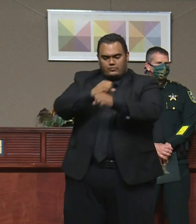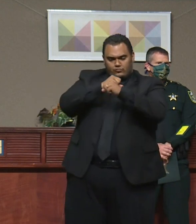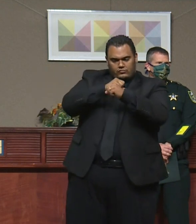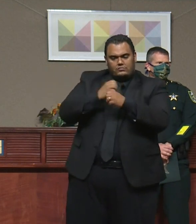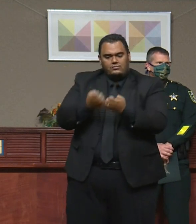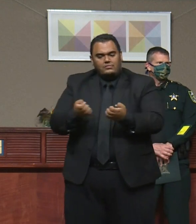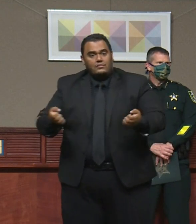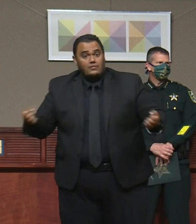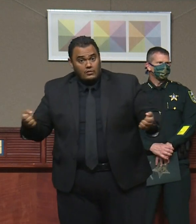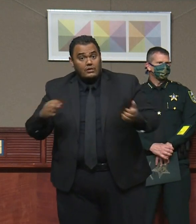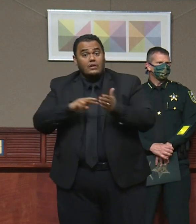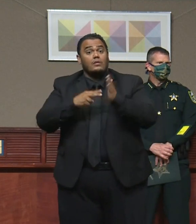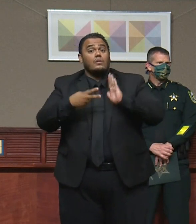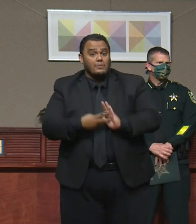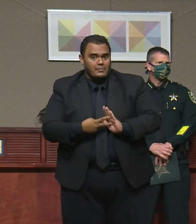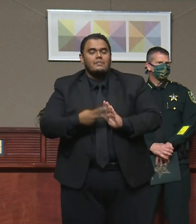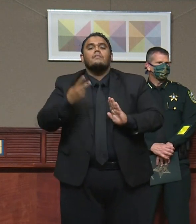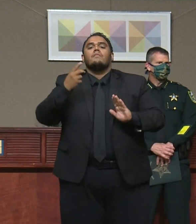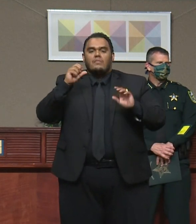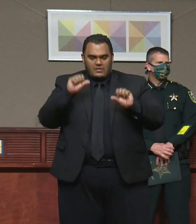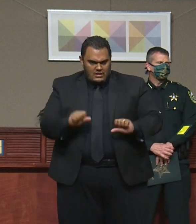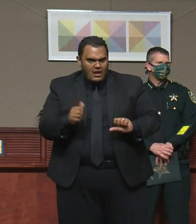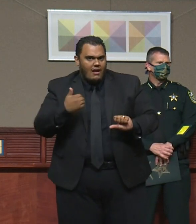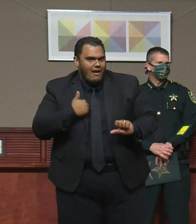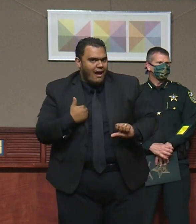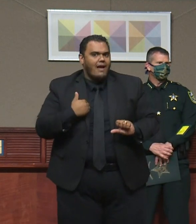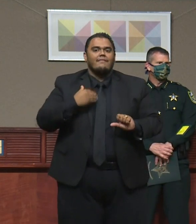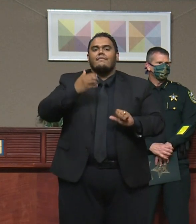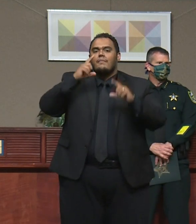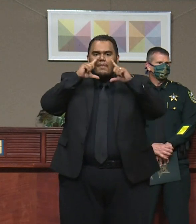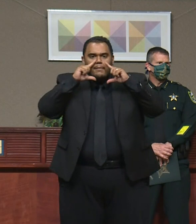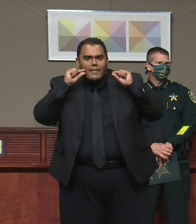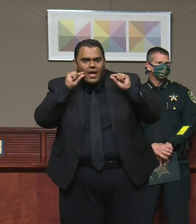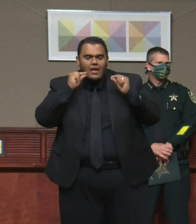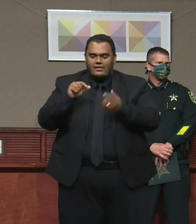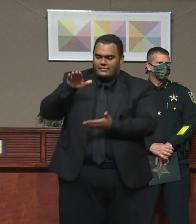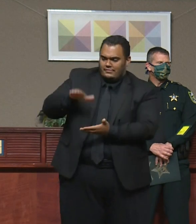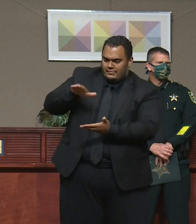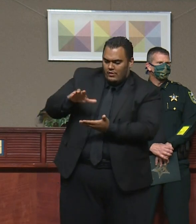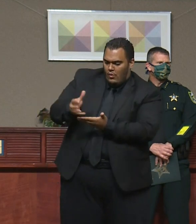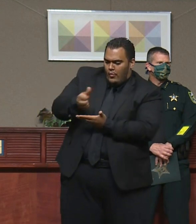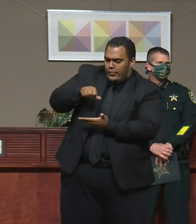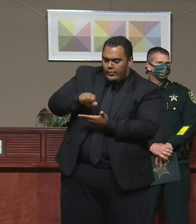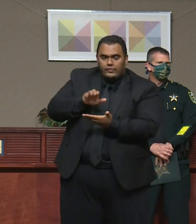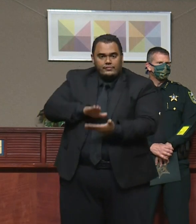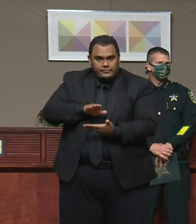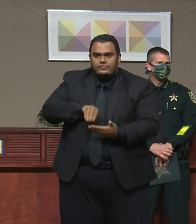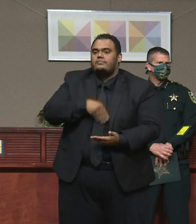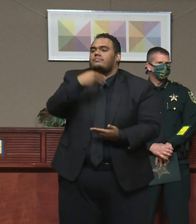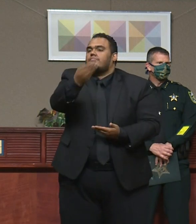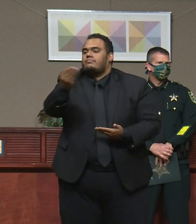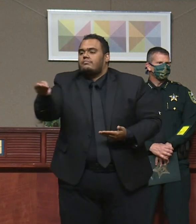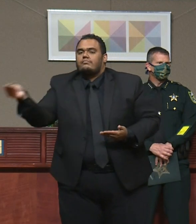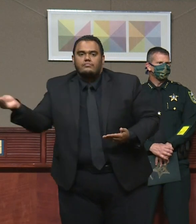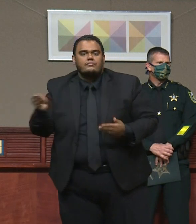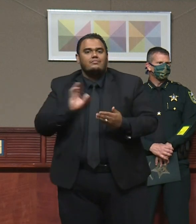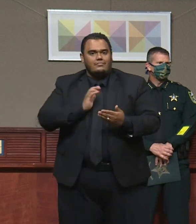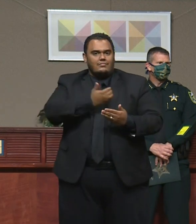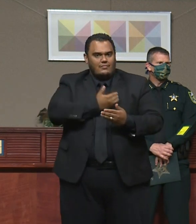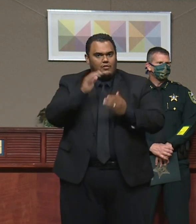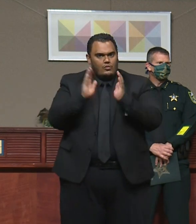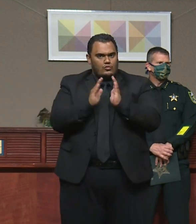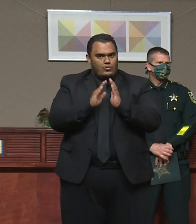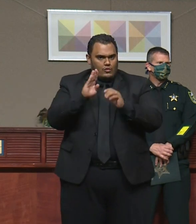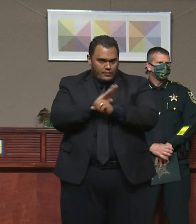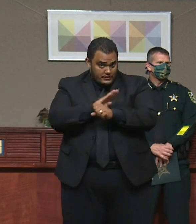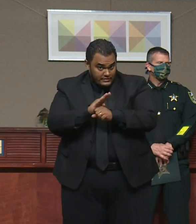hand sanitizers and masks this week that we should be able to redistribute to our small businesses.